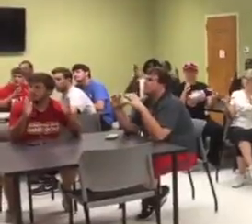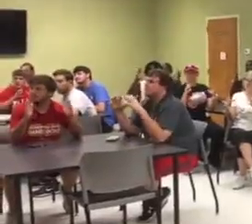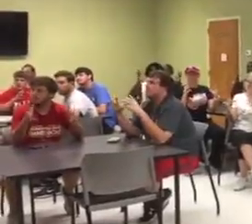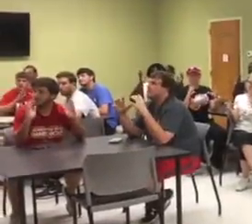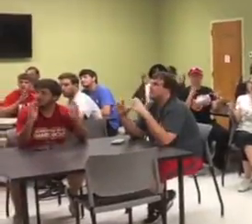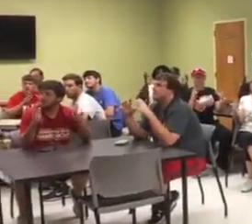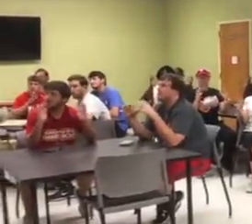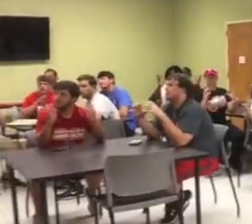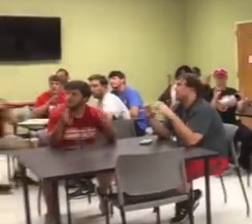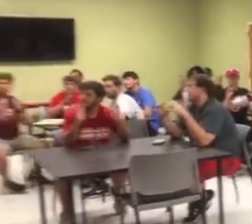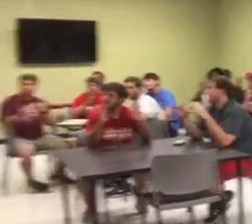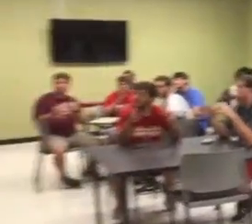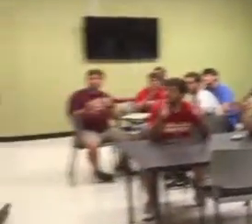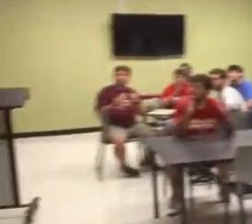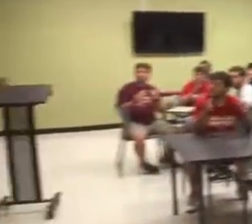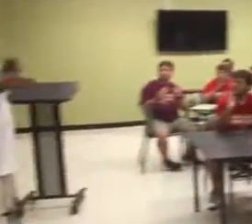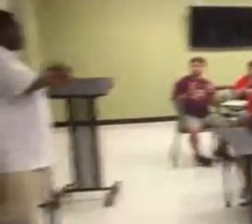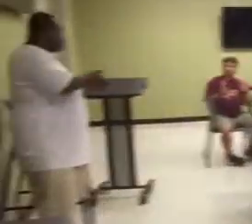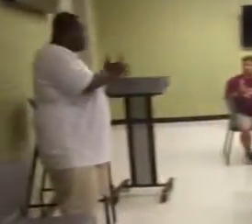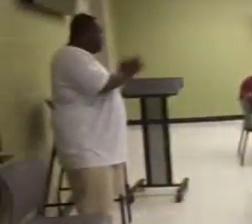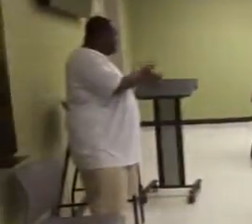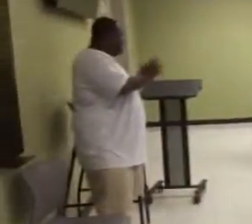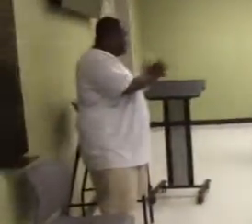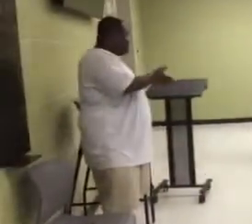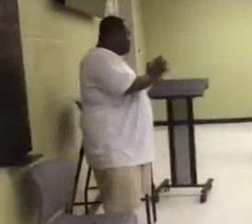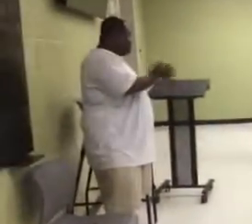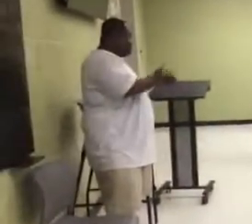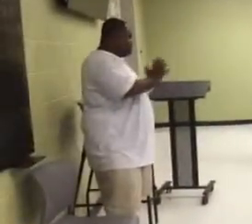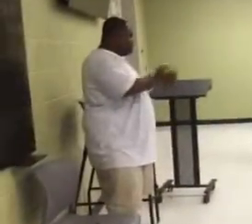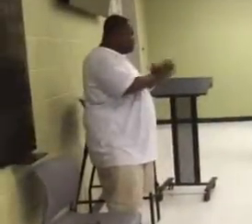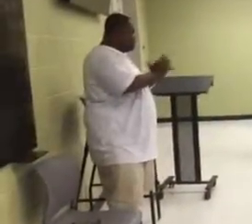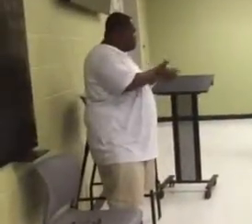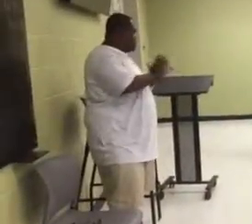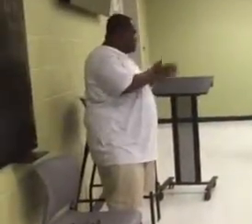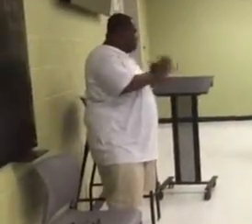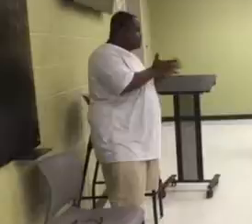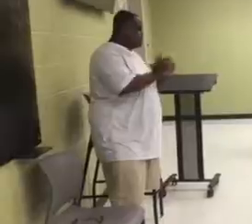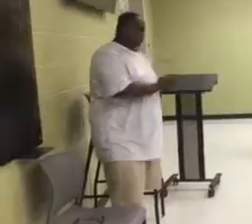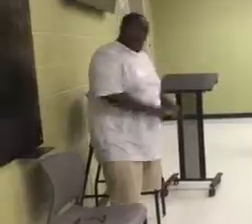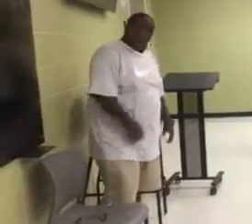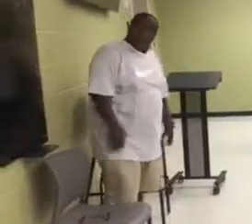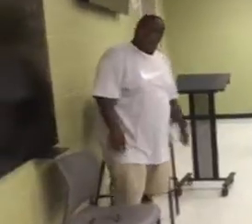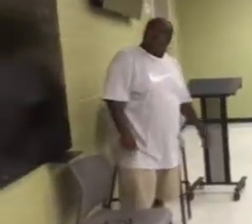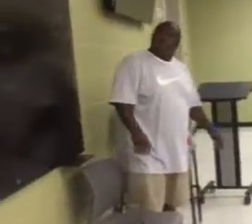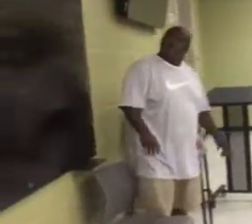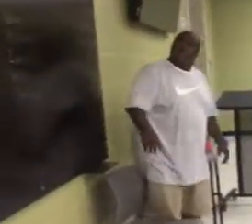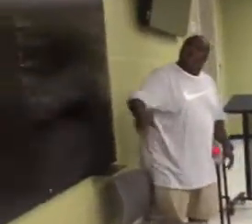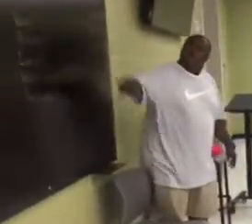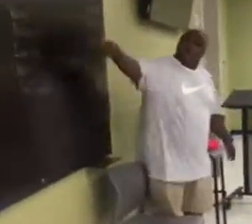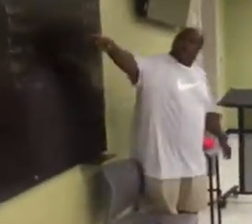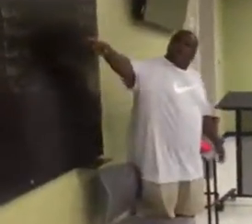Basketball. Good. Not good. Basketball. Both hands. Basketball. Next.